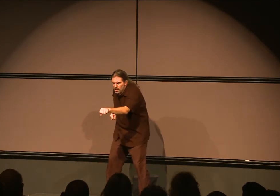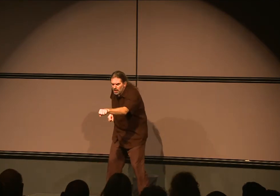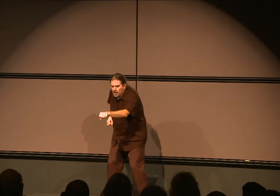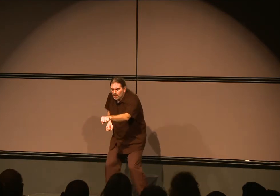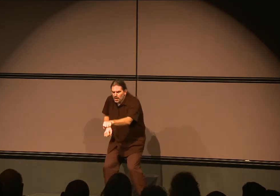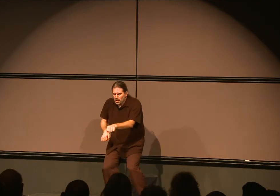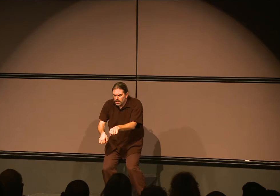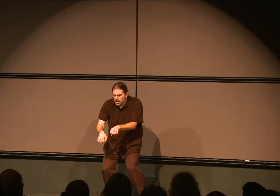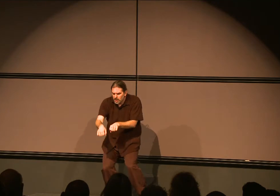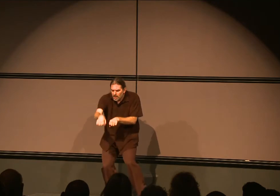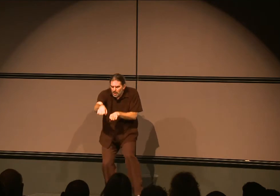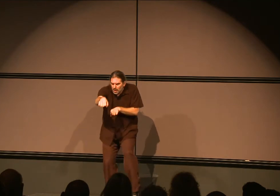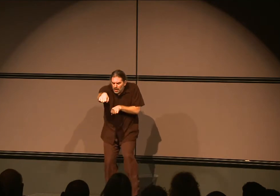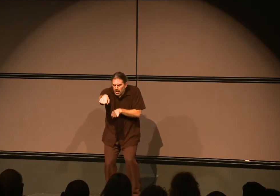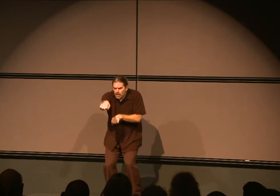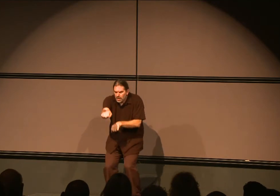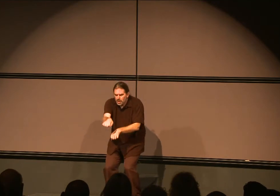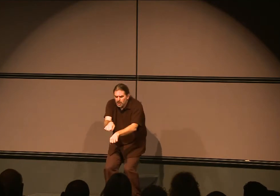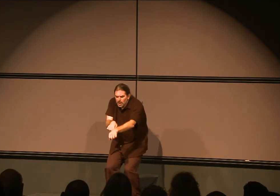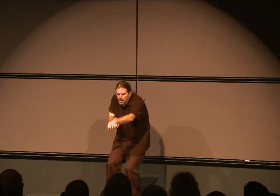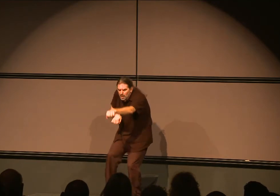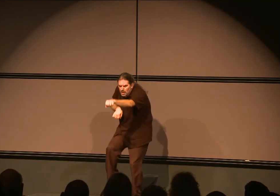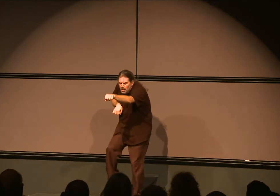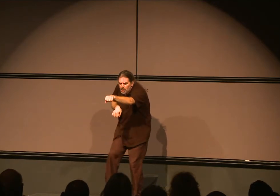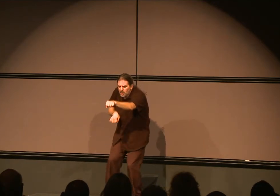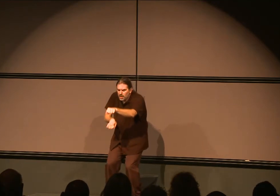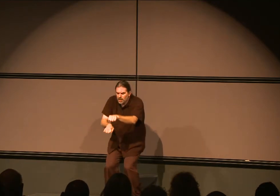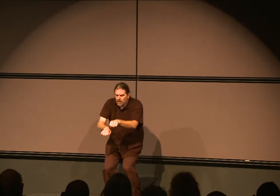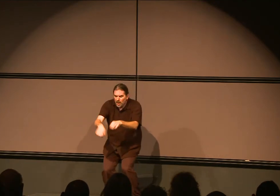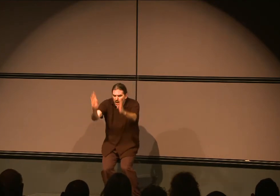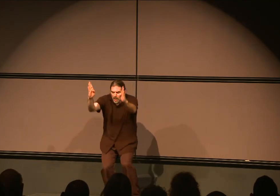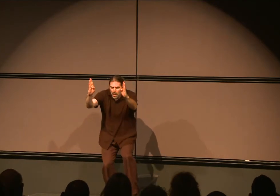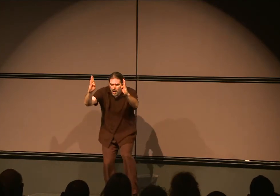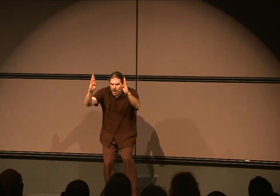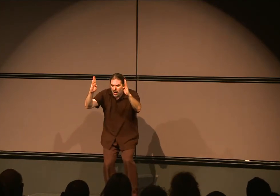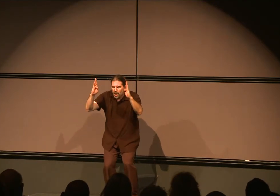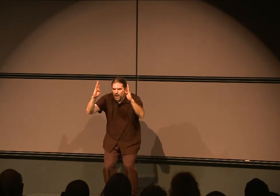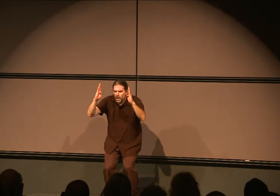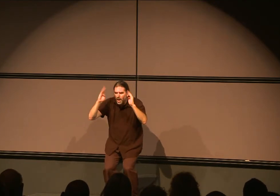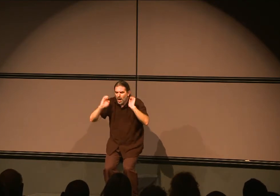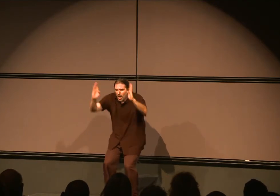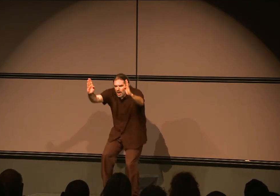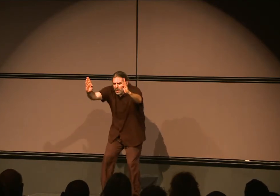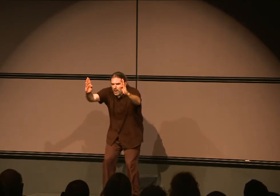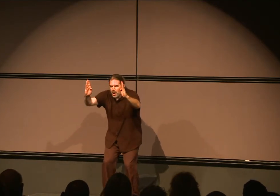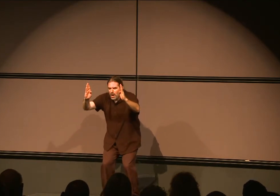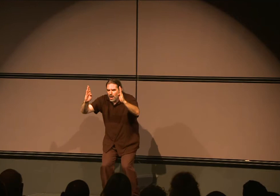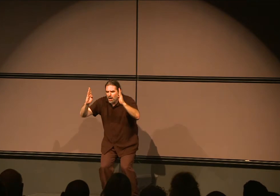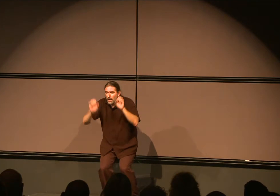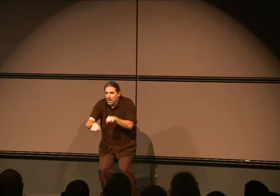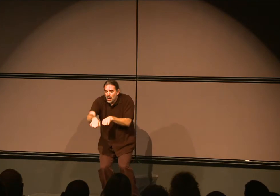Charlie nears the light at the end of the tunnel.